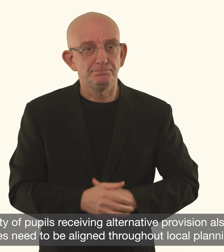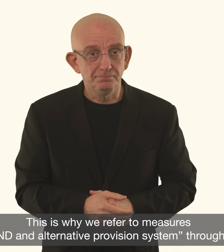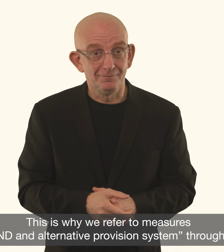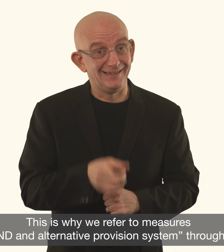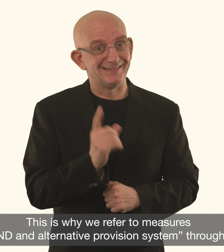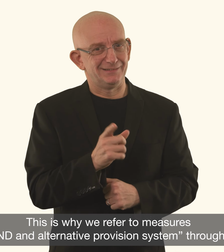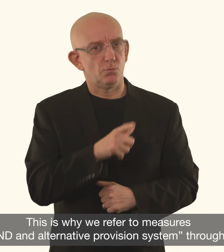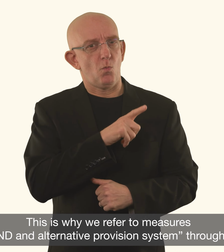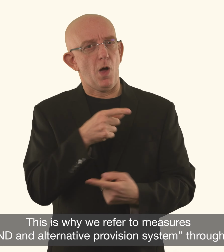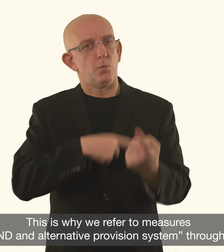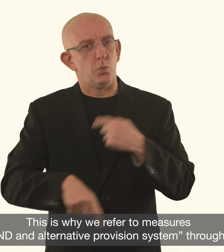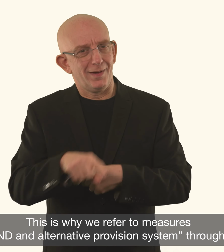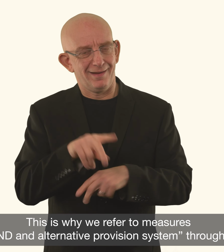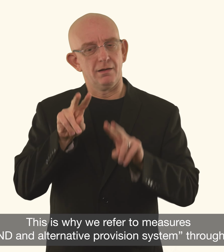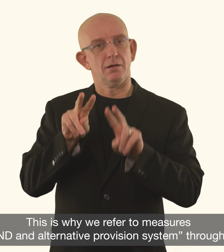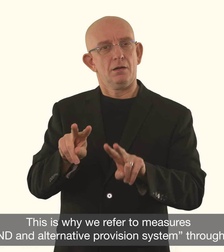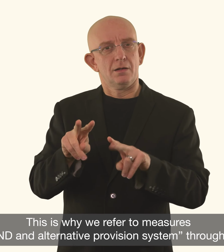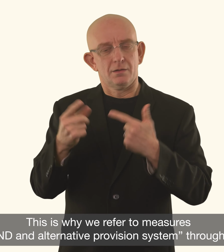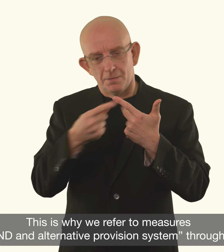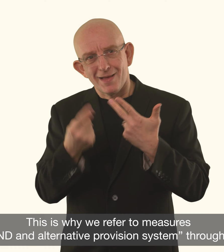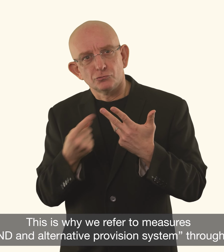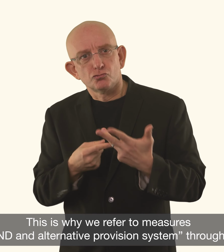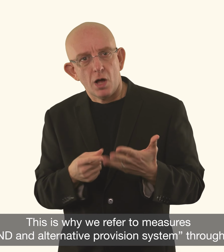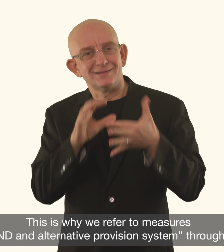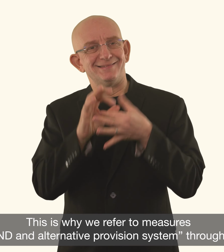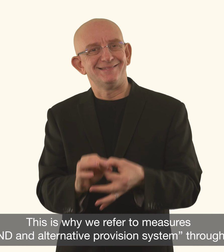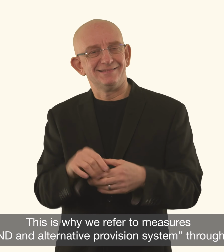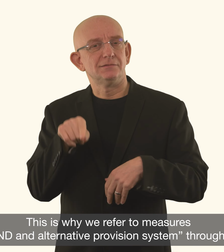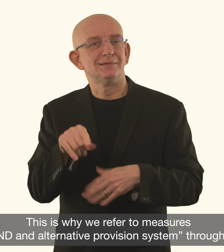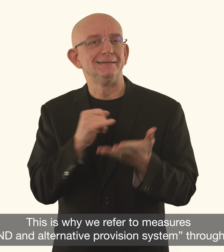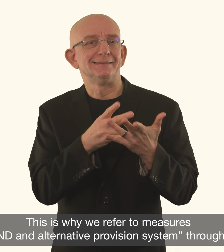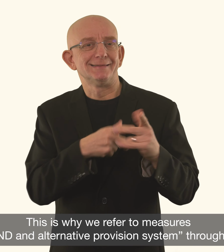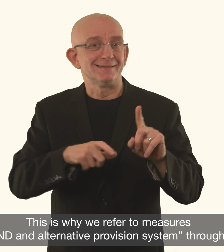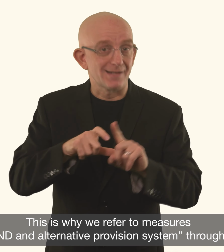This is why we refer to measures about the Send and Alternative Provision system throughout this plan.